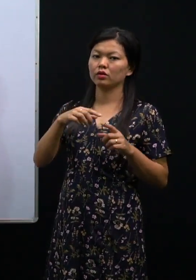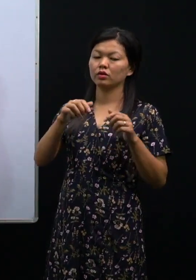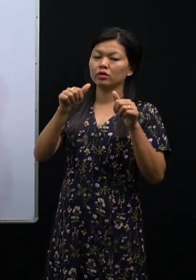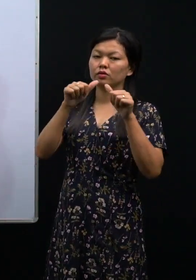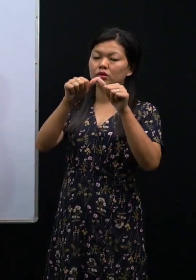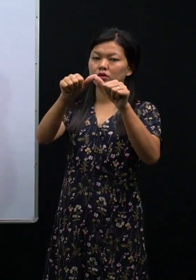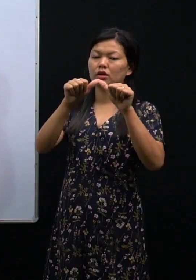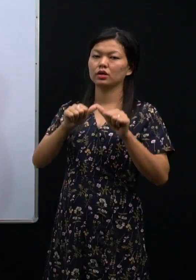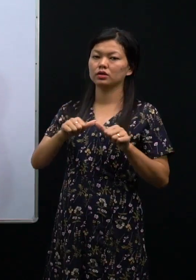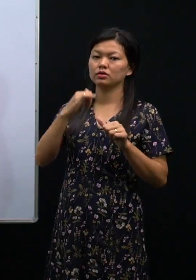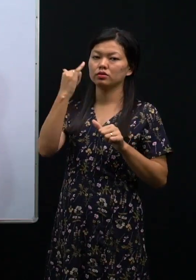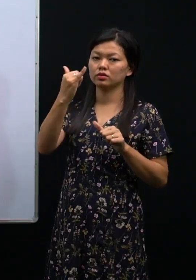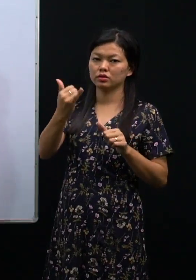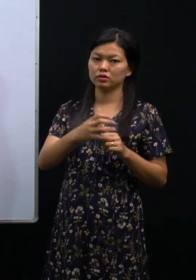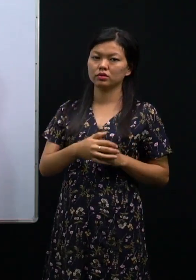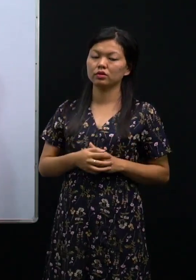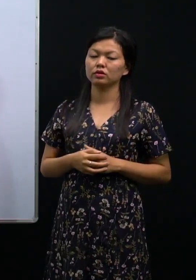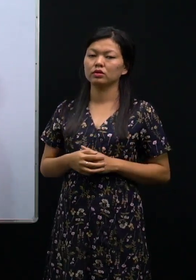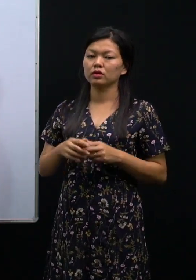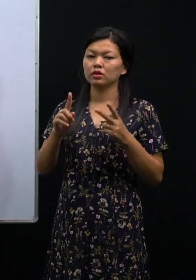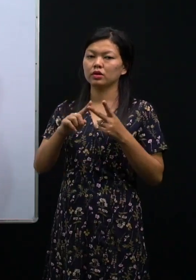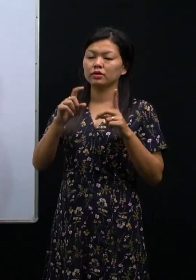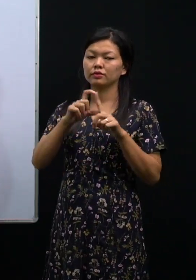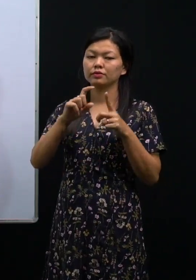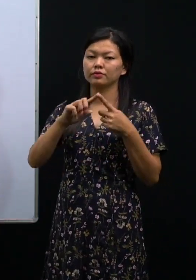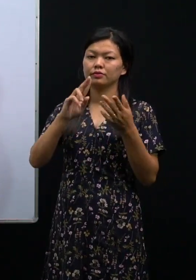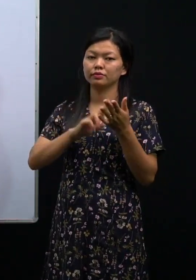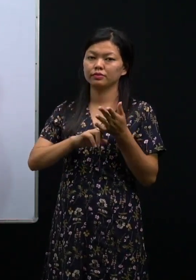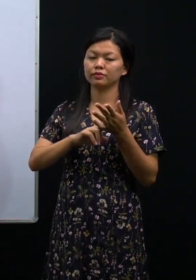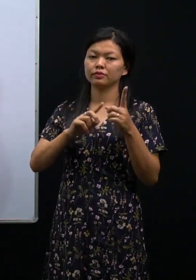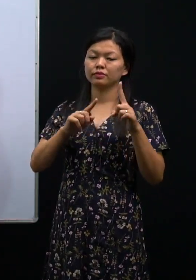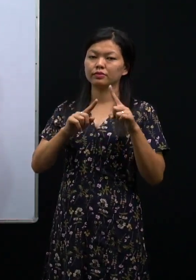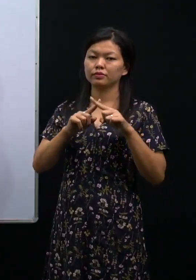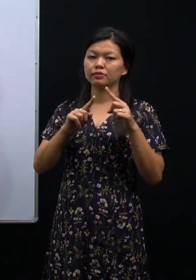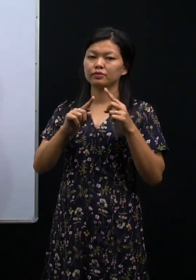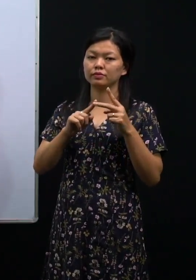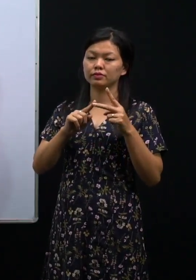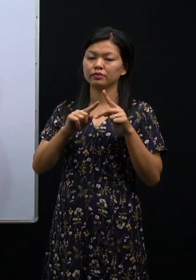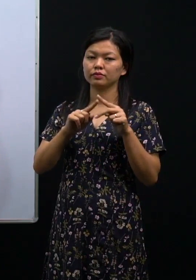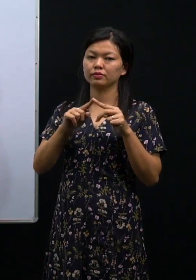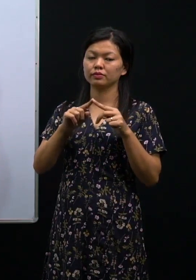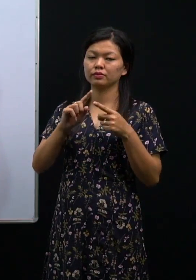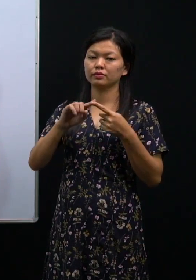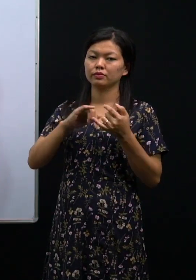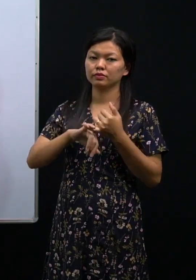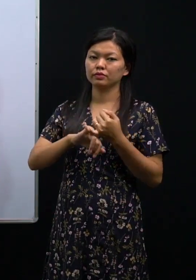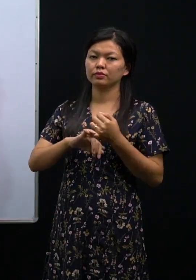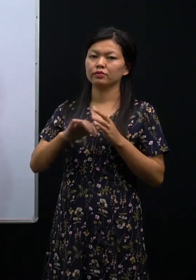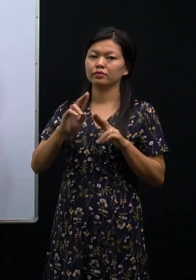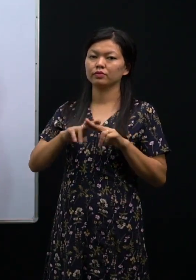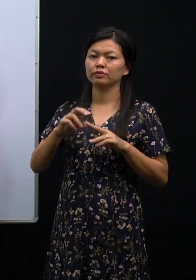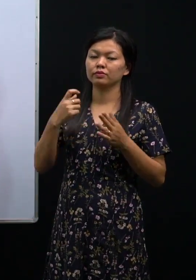of the multiplication by using identities. Identities means formula. Clear? Look at here. What I can write here?